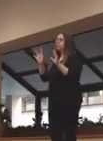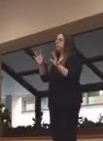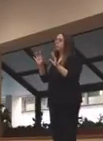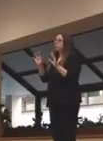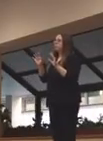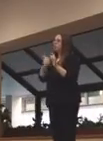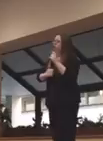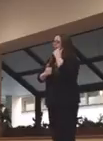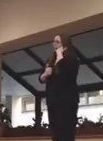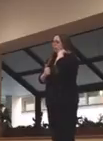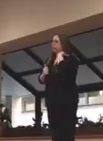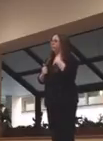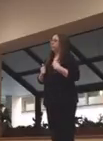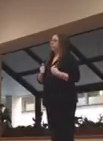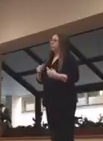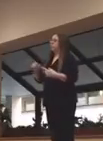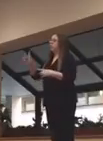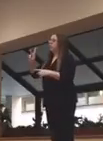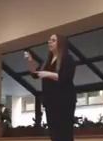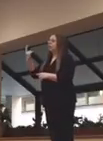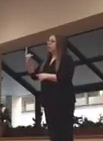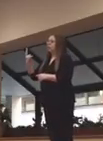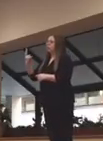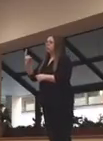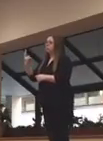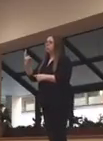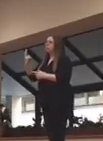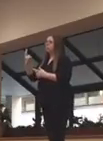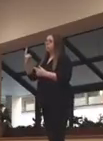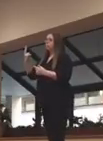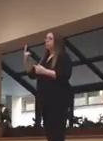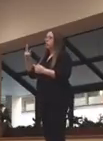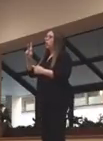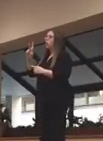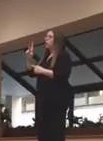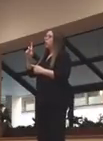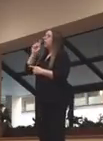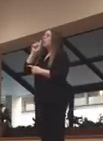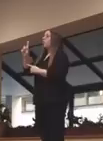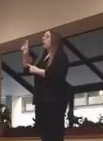Katie Schmidt is asking, what is the requirements for the K-12 certification?